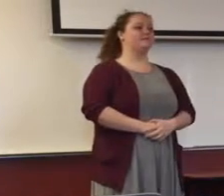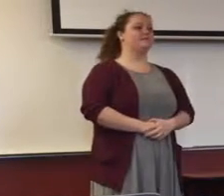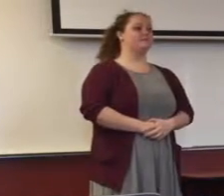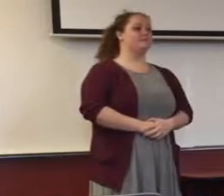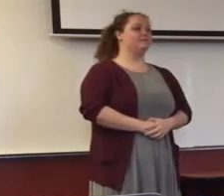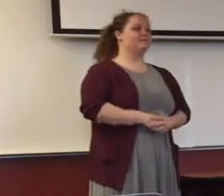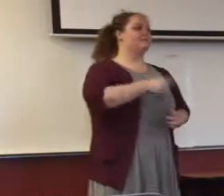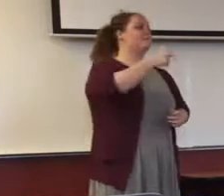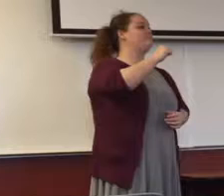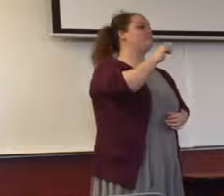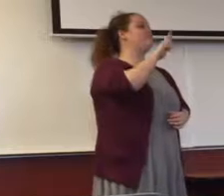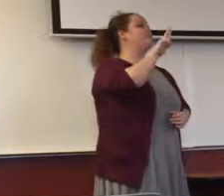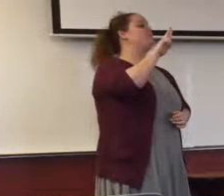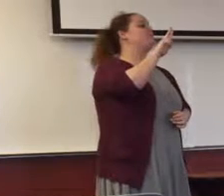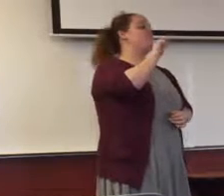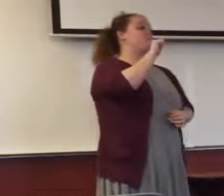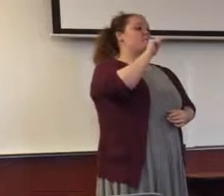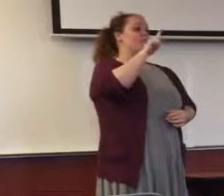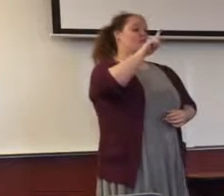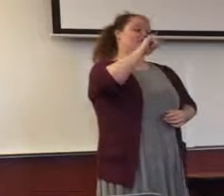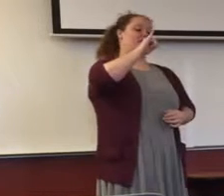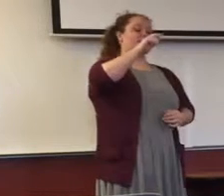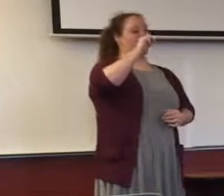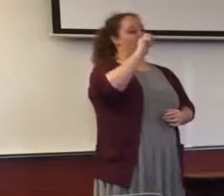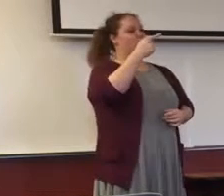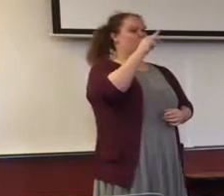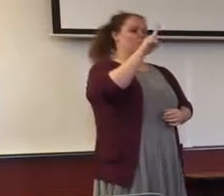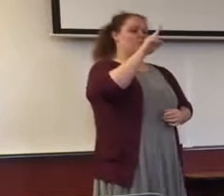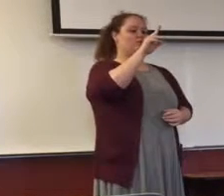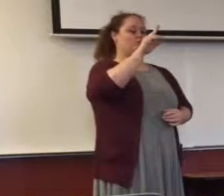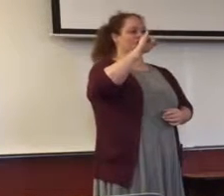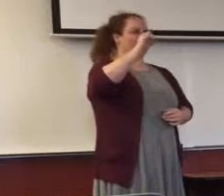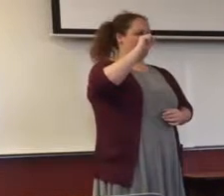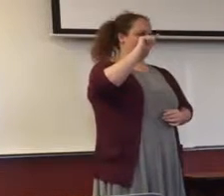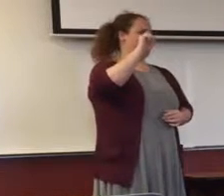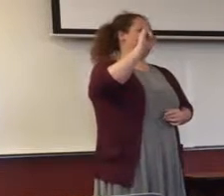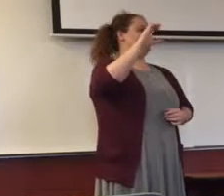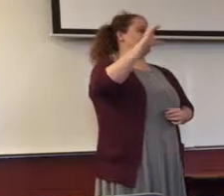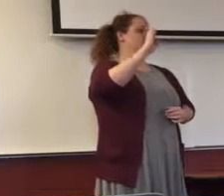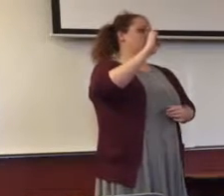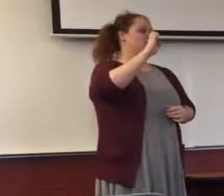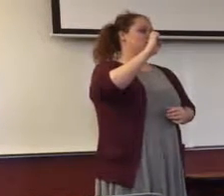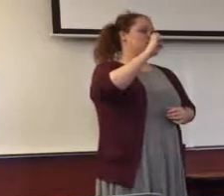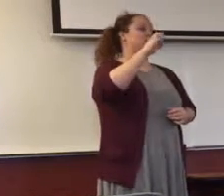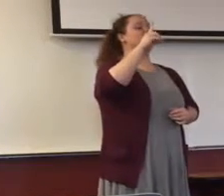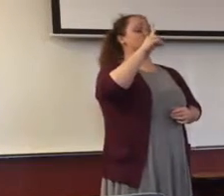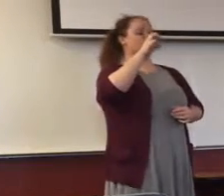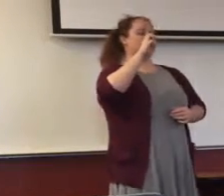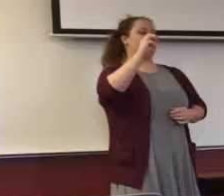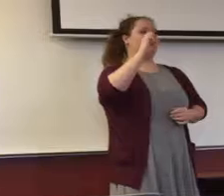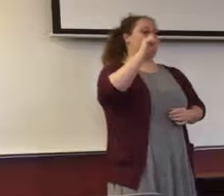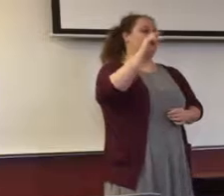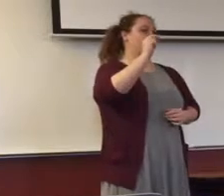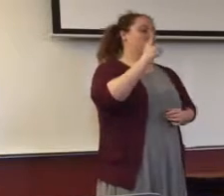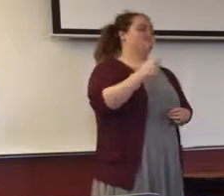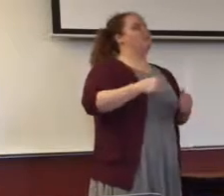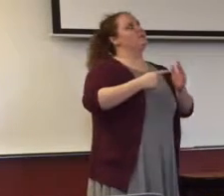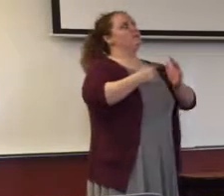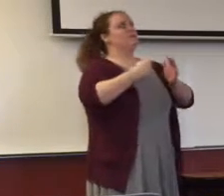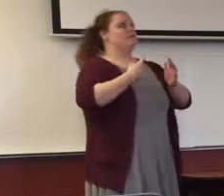Paralinguistic demand. That is the shaking. So sometimes that's a thought that goes through my head, and it's hard